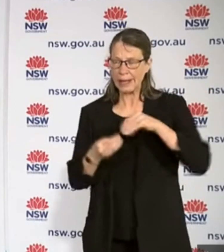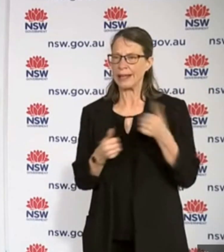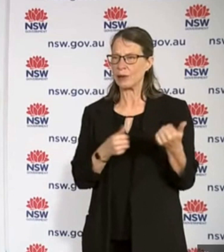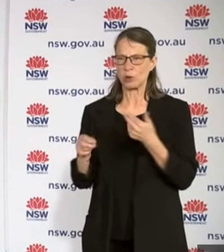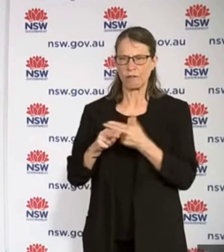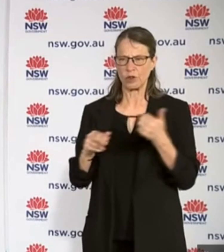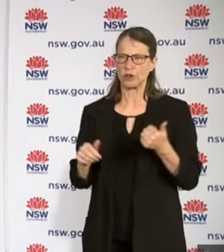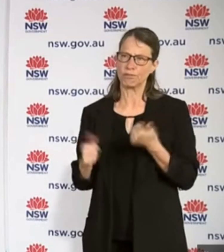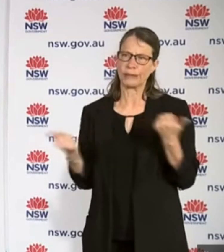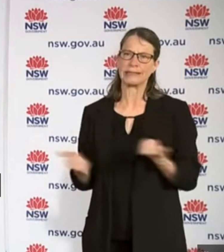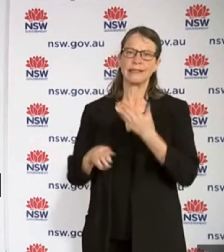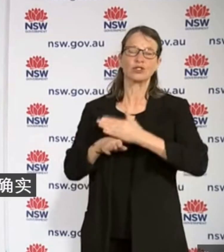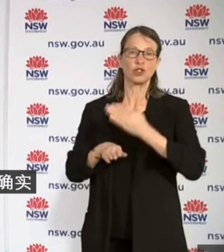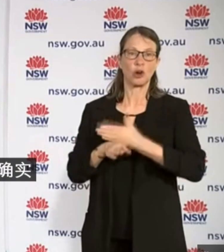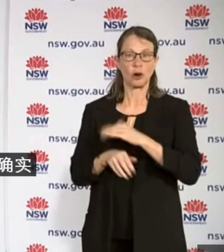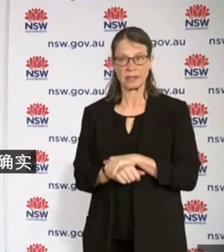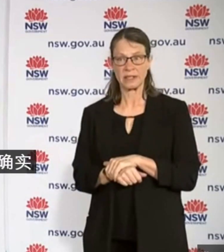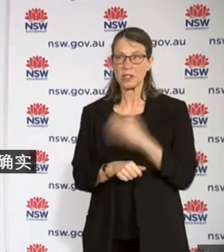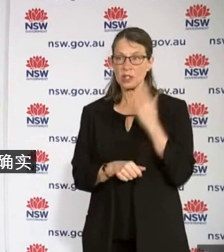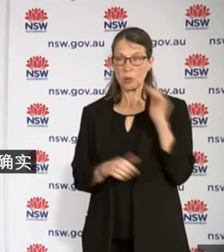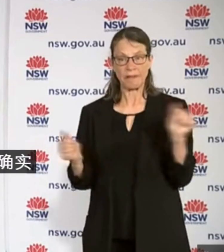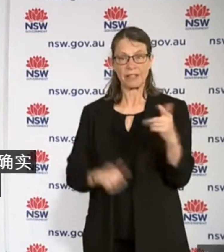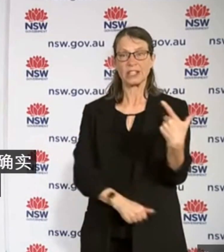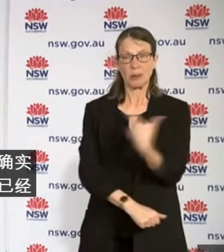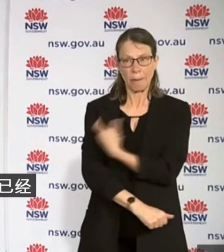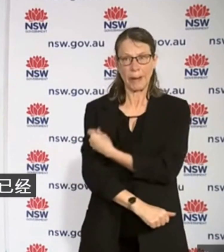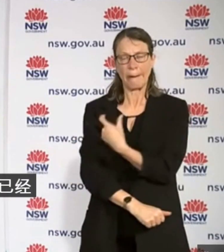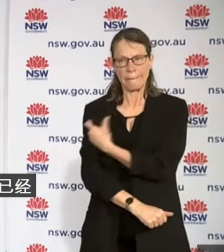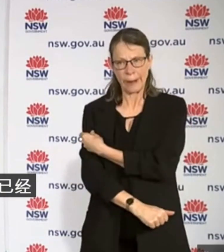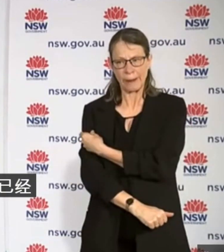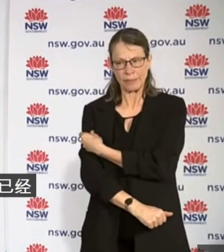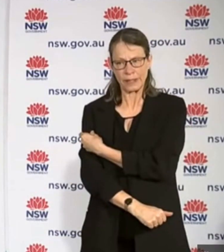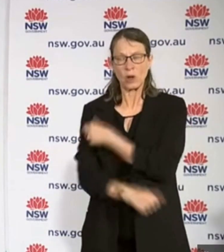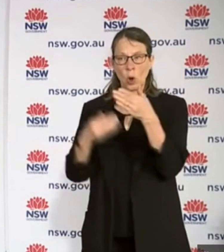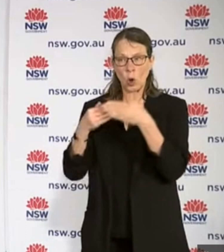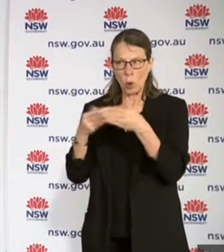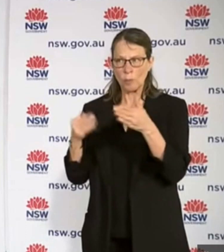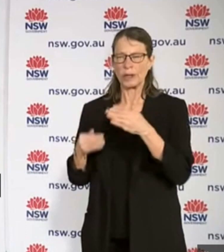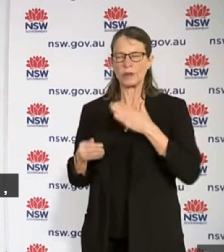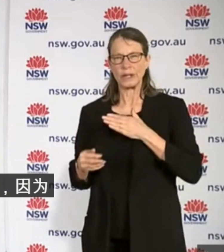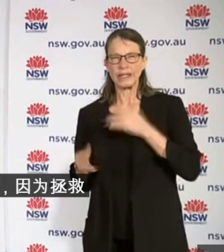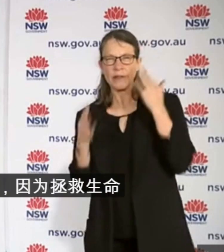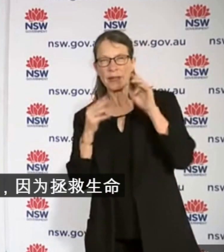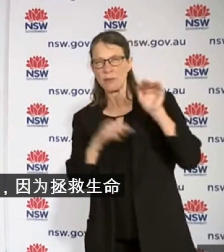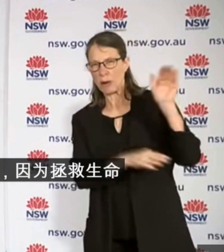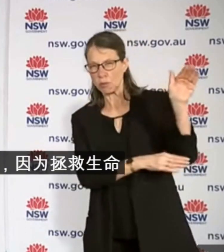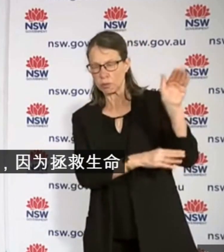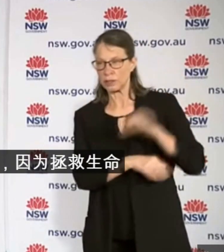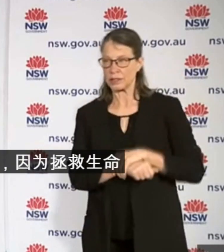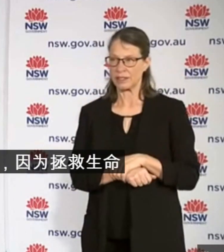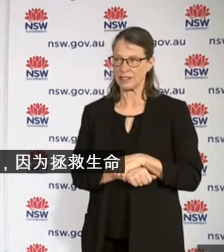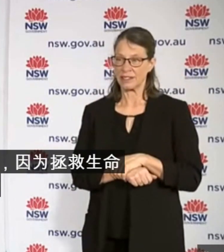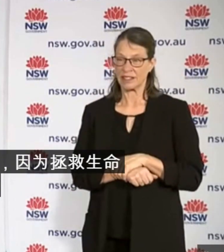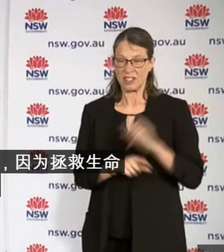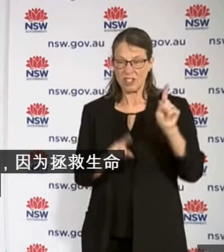of double-dose vaccination, we really do need to turn our attention, as we have been, to a lesser extent, because saving lives has been our